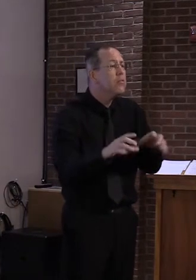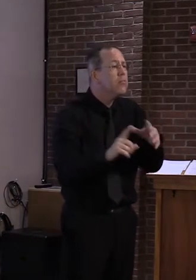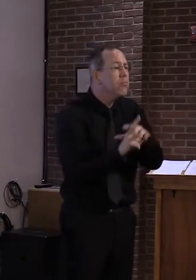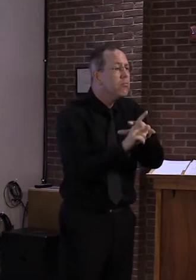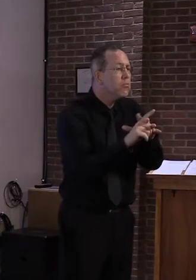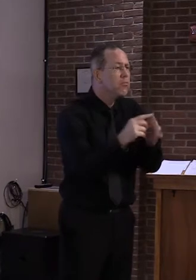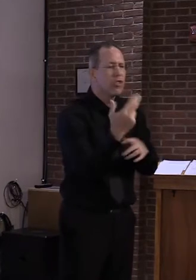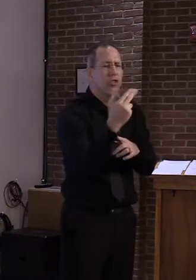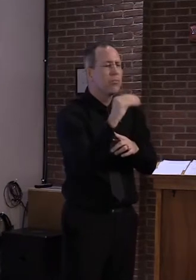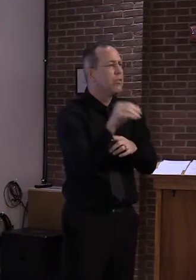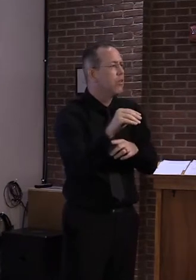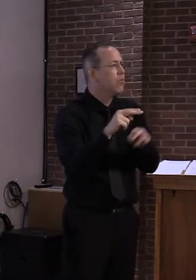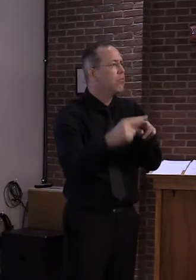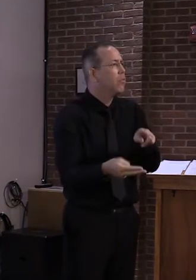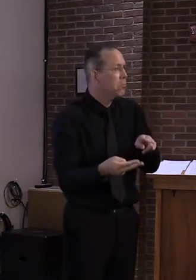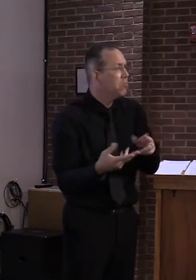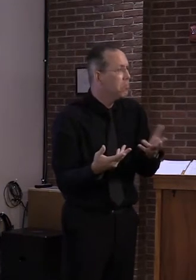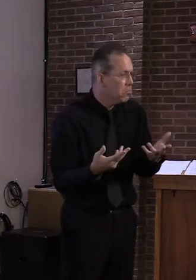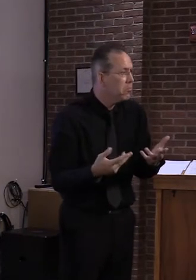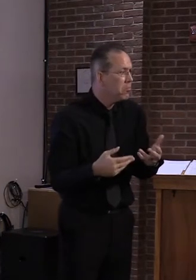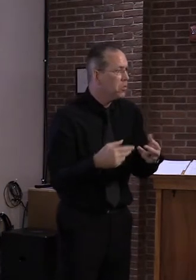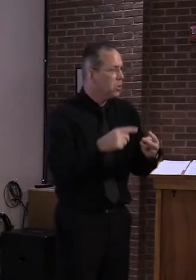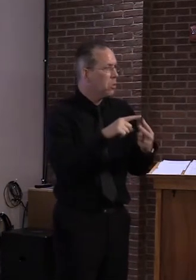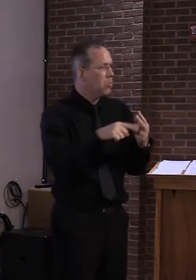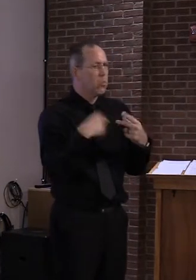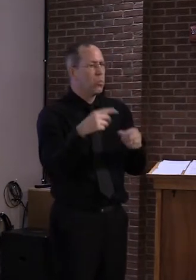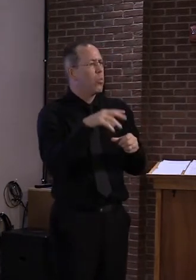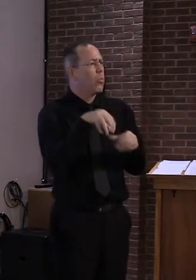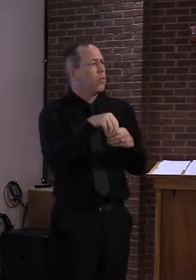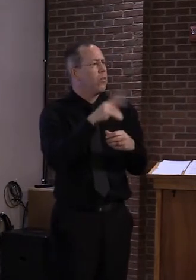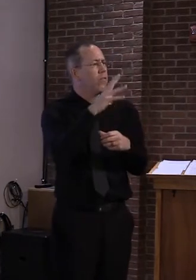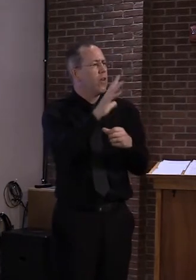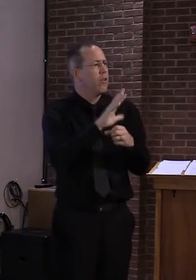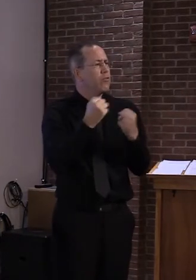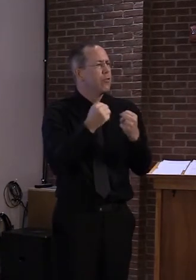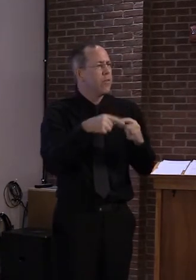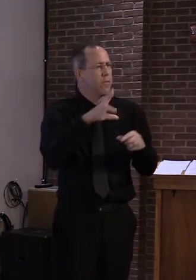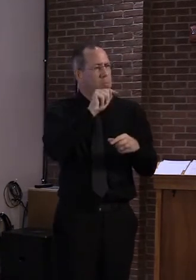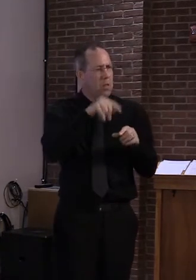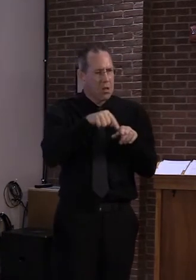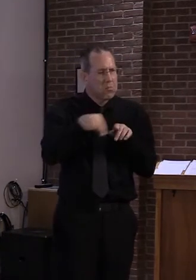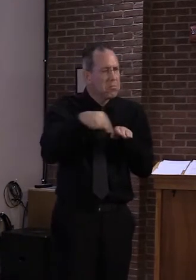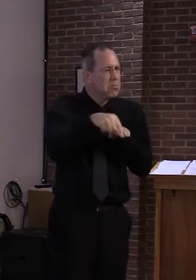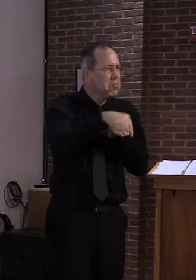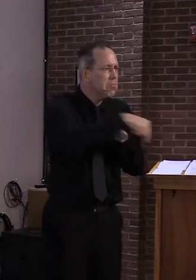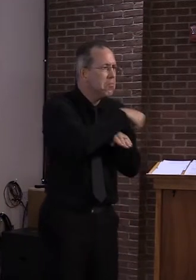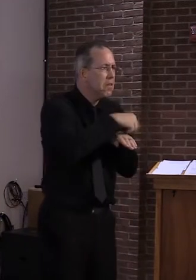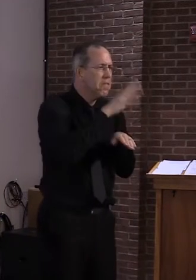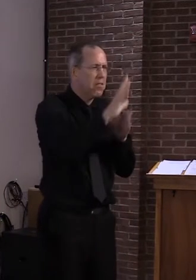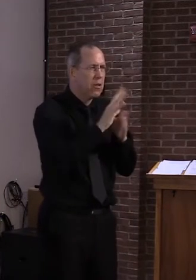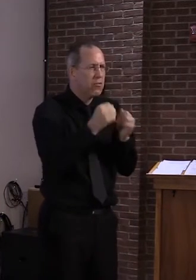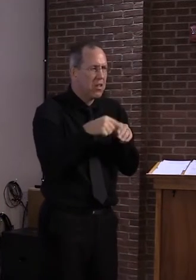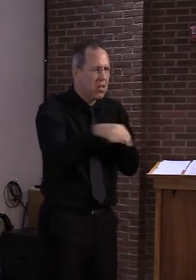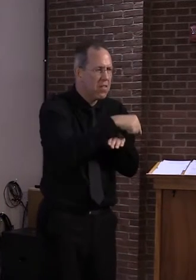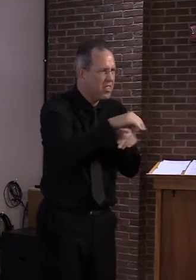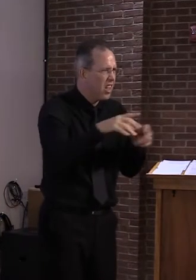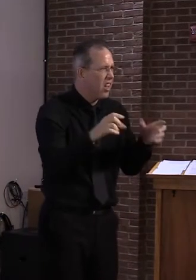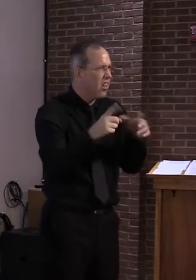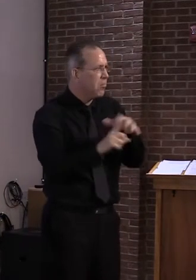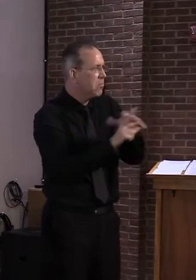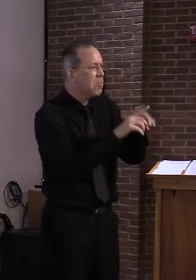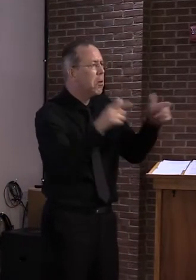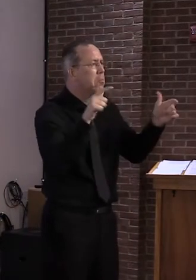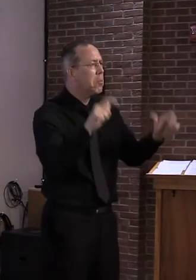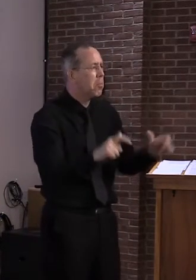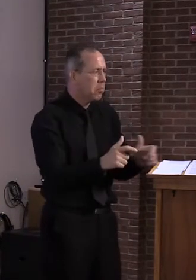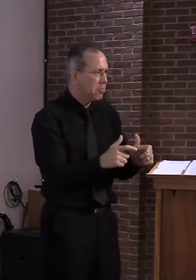Vermont's borders. This has all allowed us to turn our attention to expanding the travel map that we have